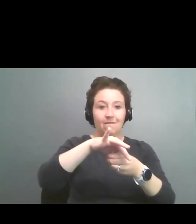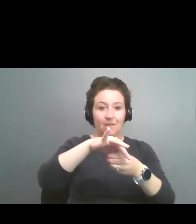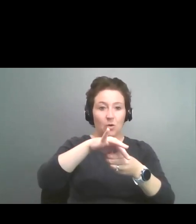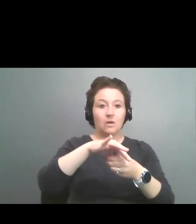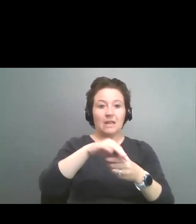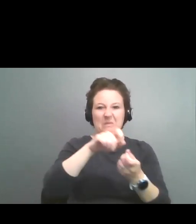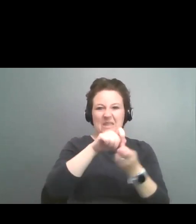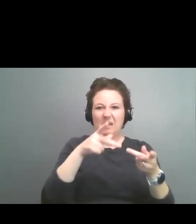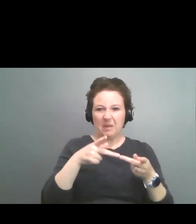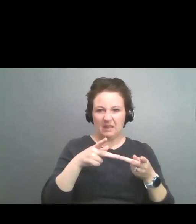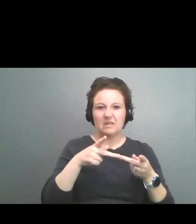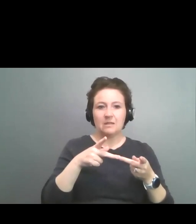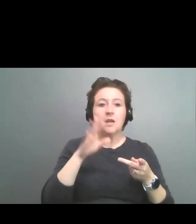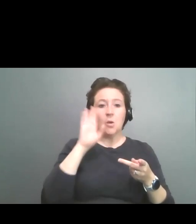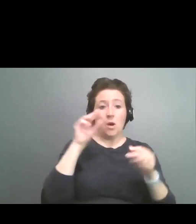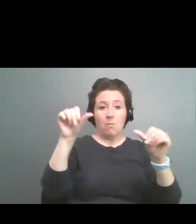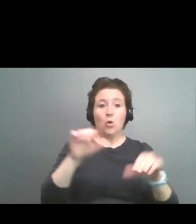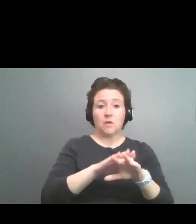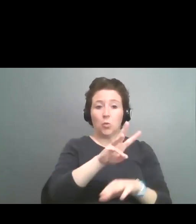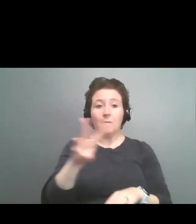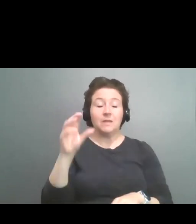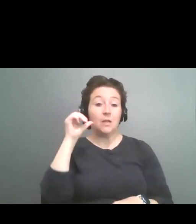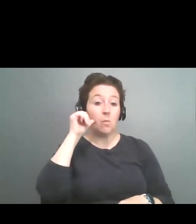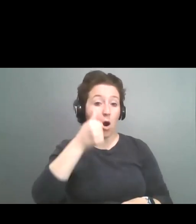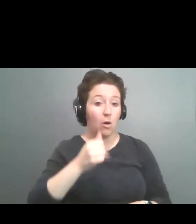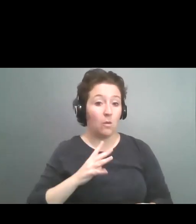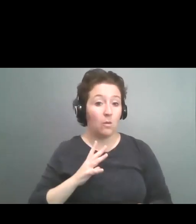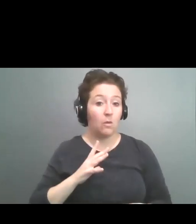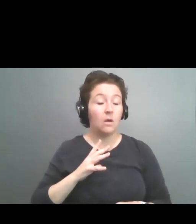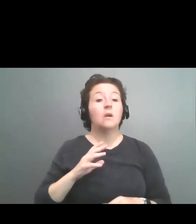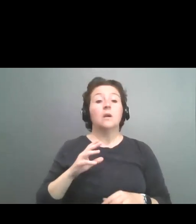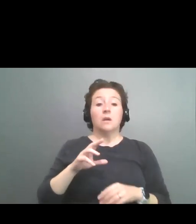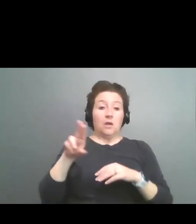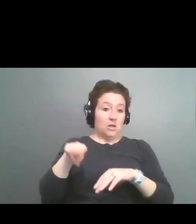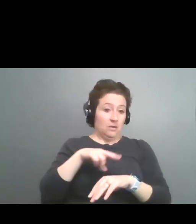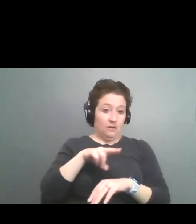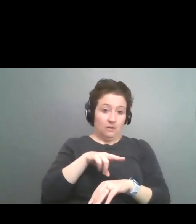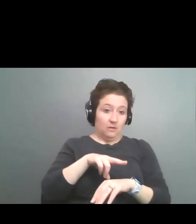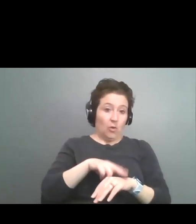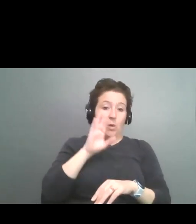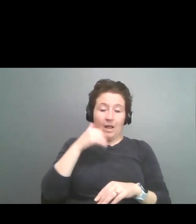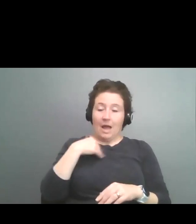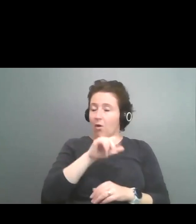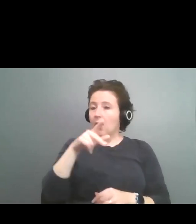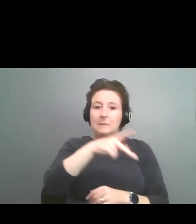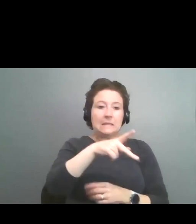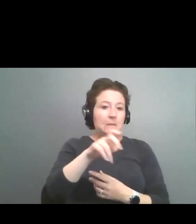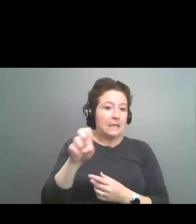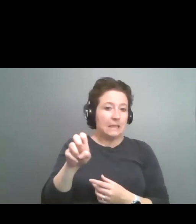picked. And that should be up on our website tomorrow. Of course, we will have all of the PPE equipment that we